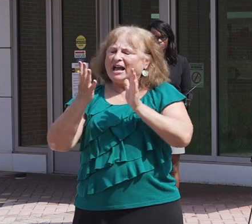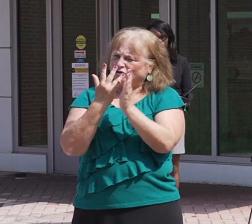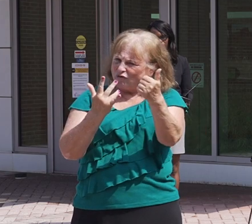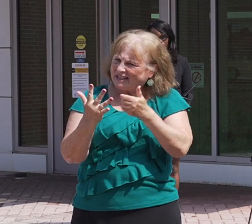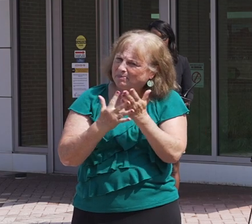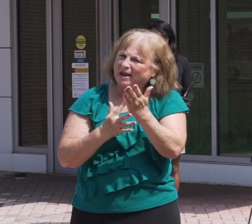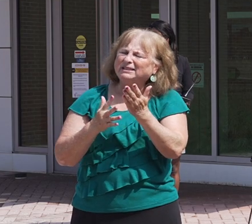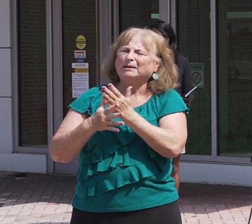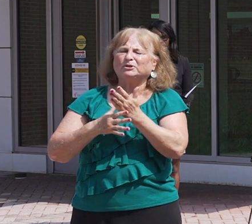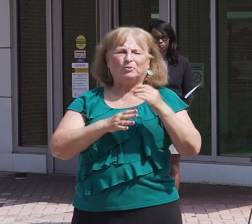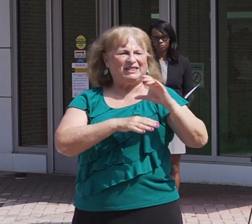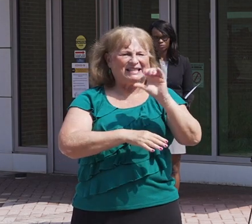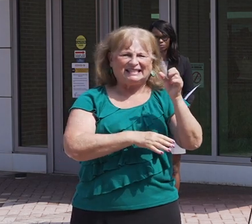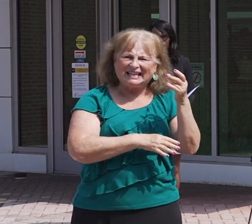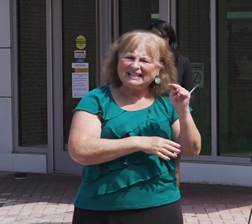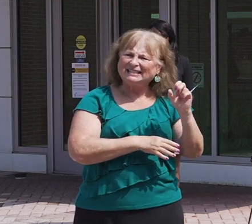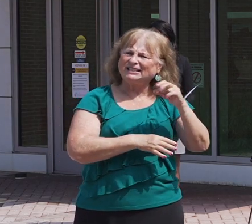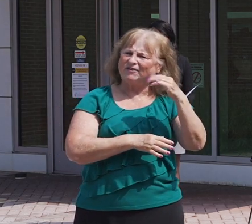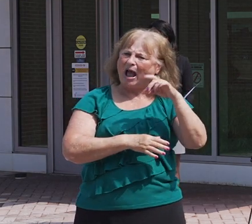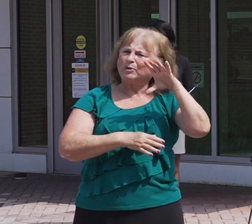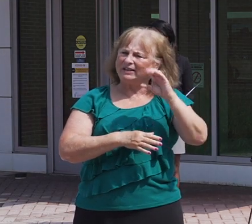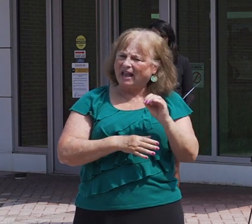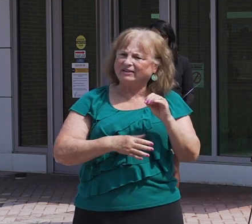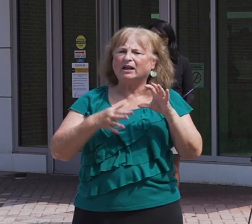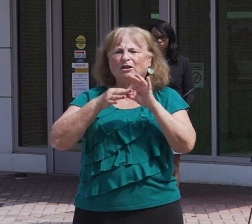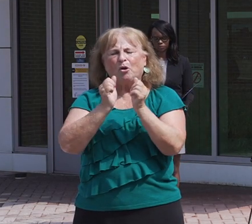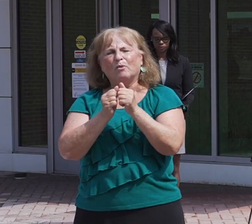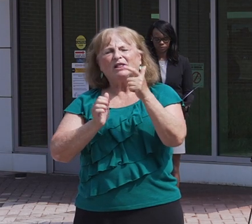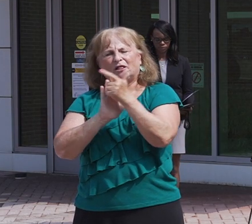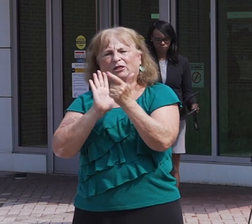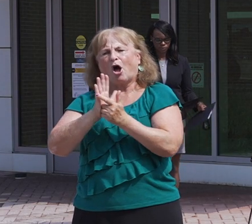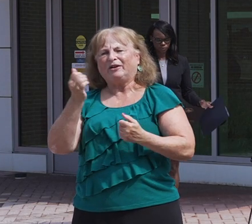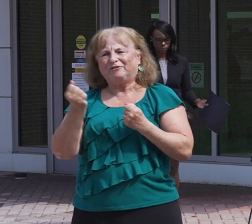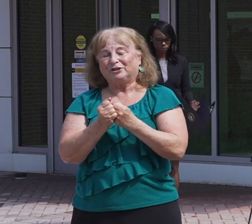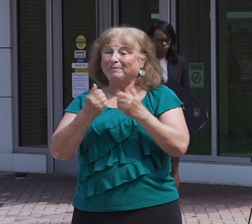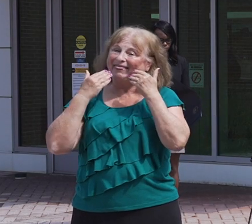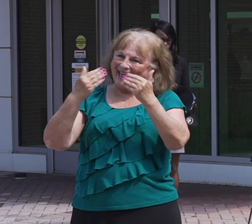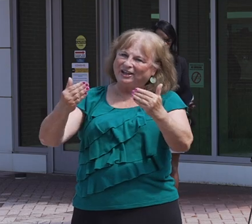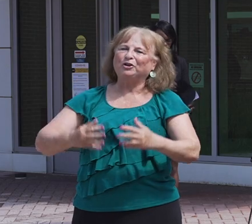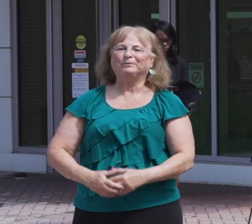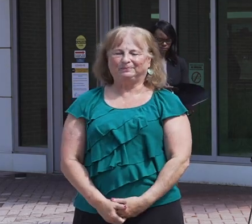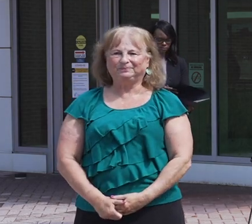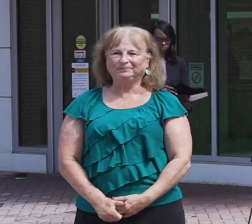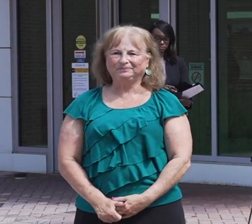transparency between the citizens of Howard County along with law enforcement. Thank you.